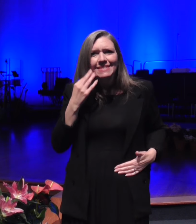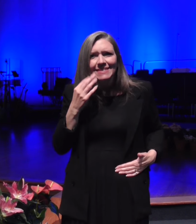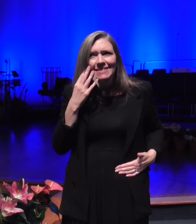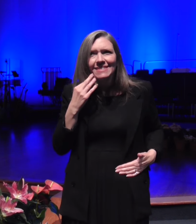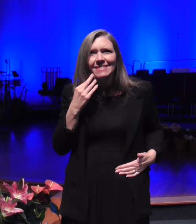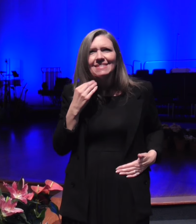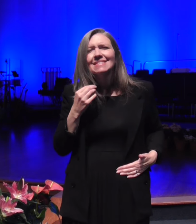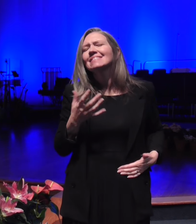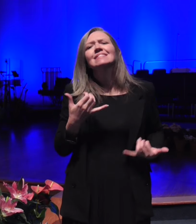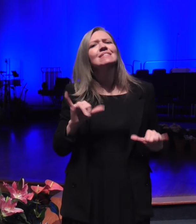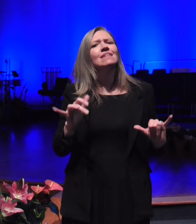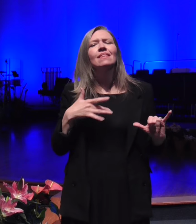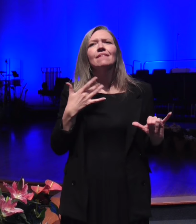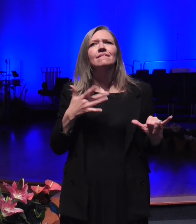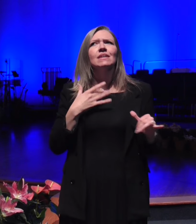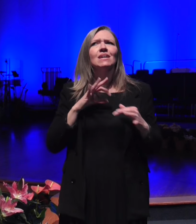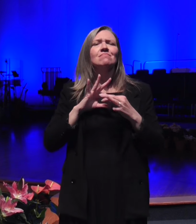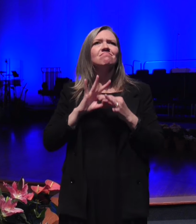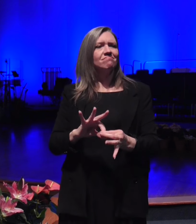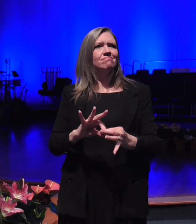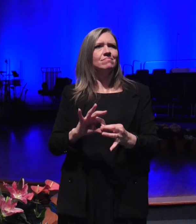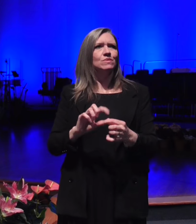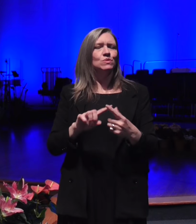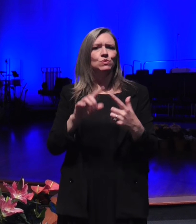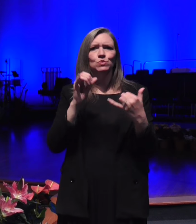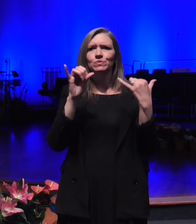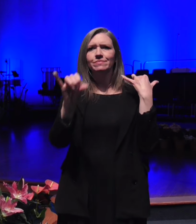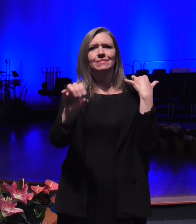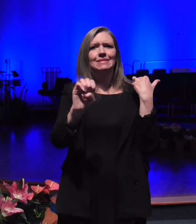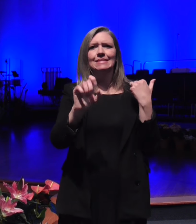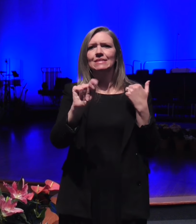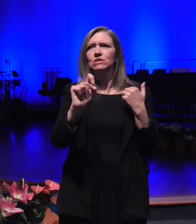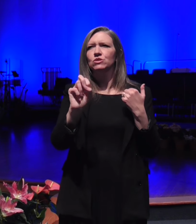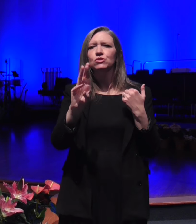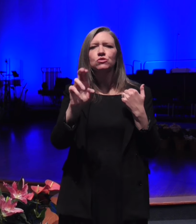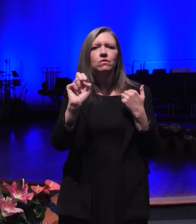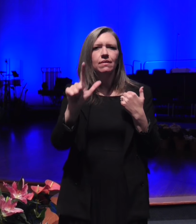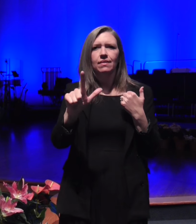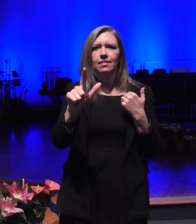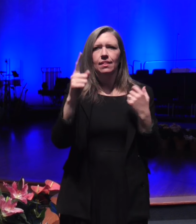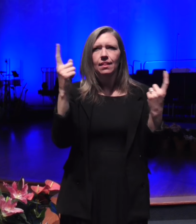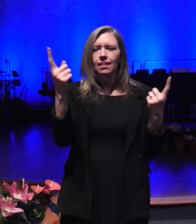sings the eternal, that connects us with eternal life.